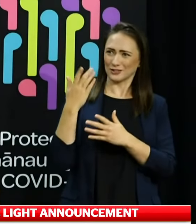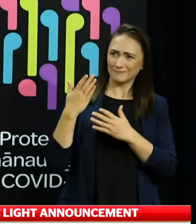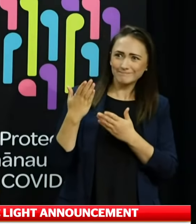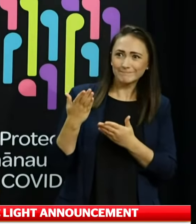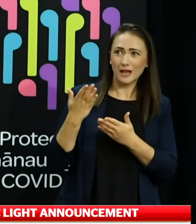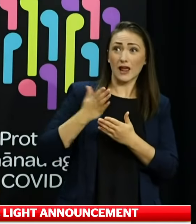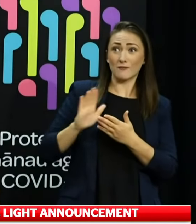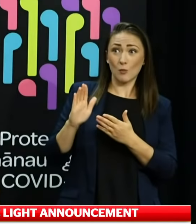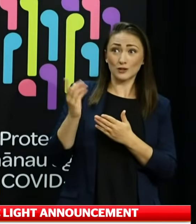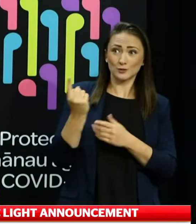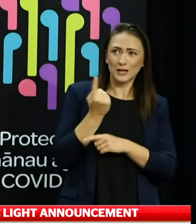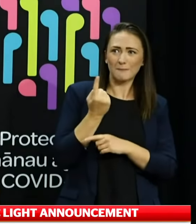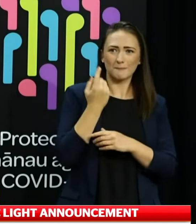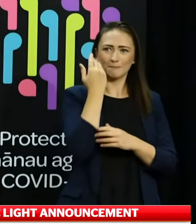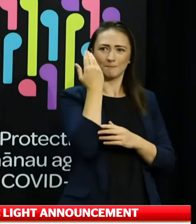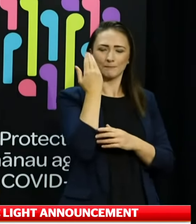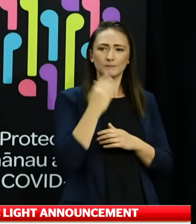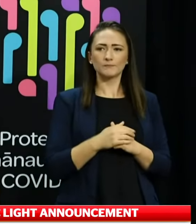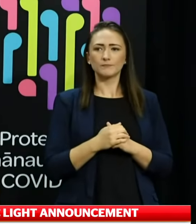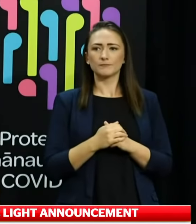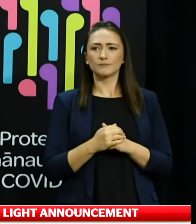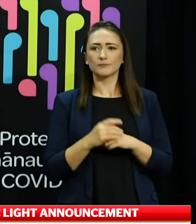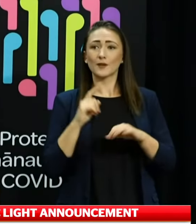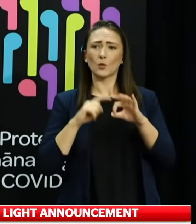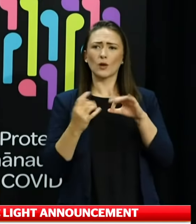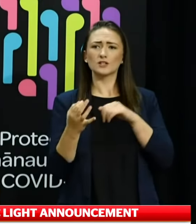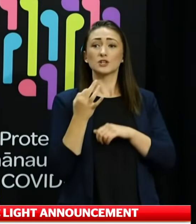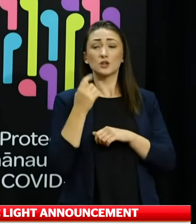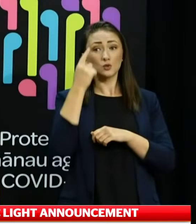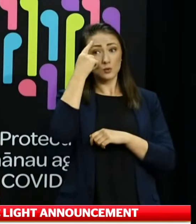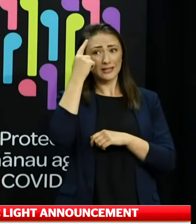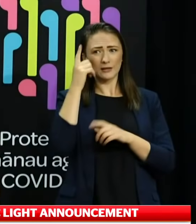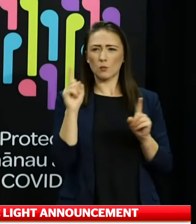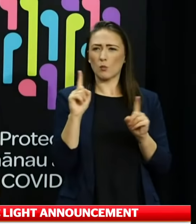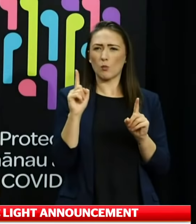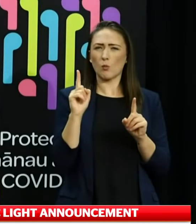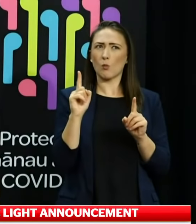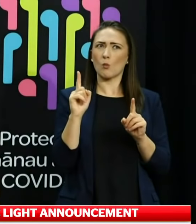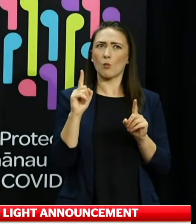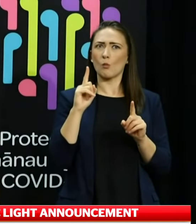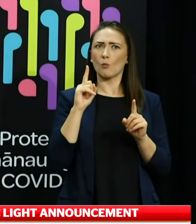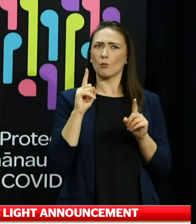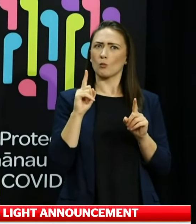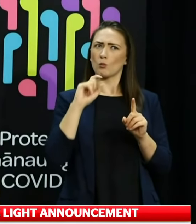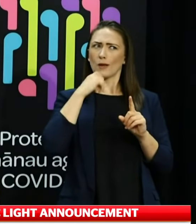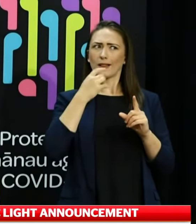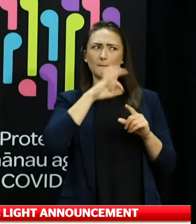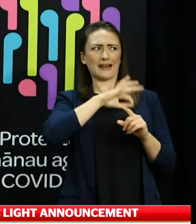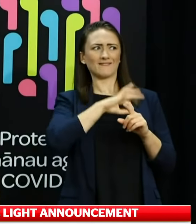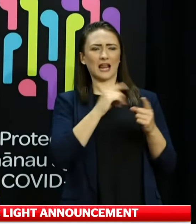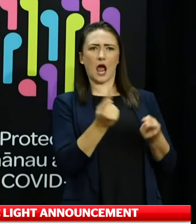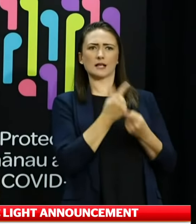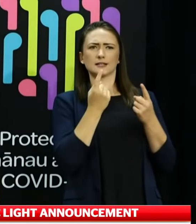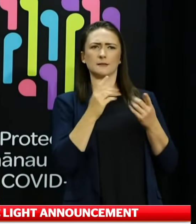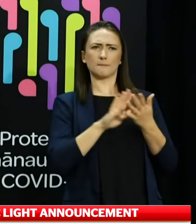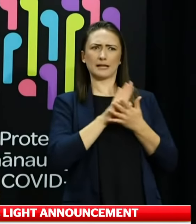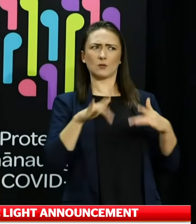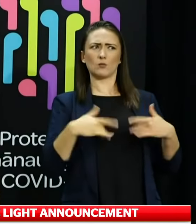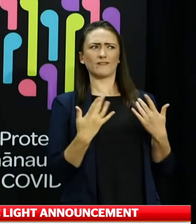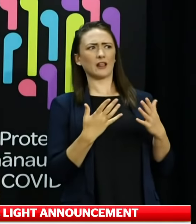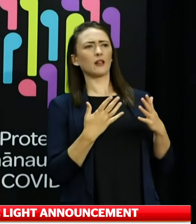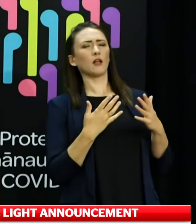that there would be a benefit of him addressing New Zealand's Parliament, or it wouldn't kind of give us a better picture anyway? Look, he's a busy